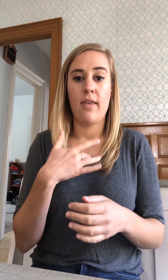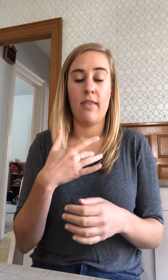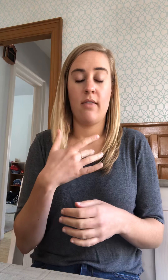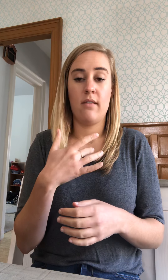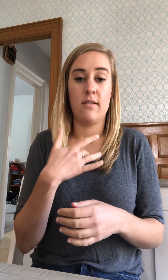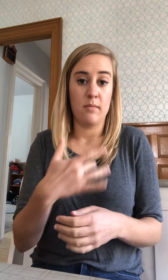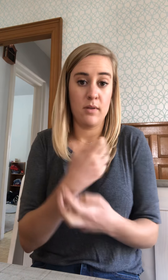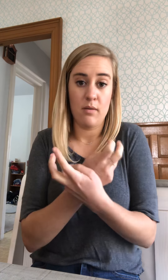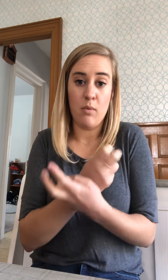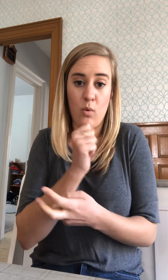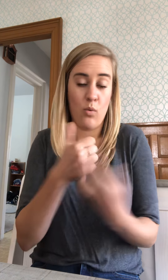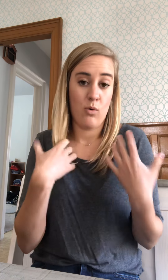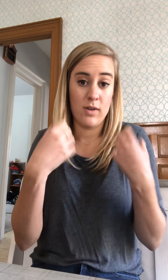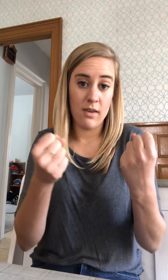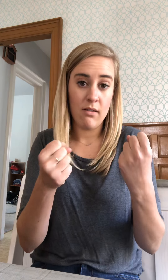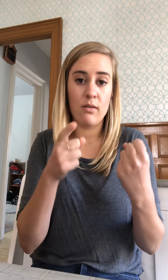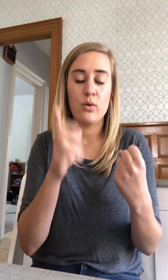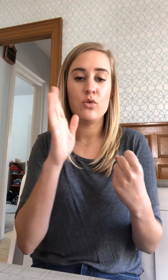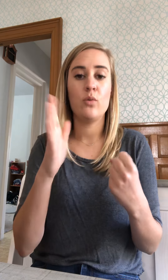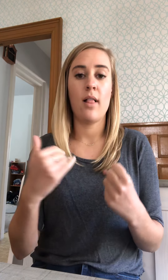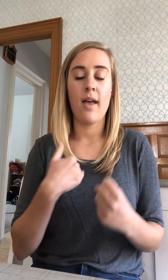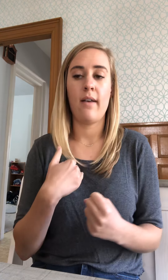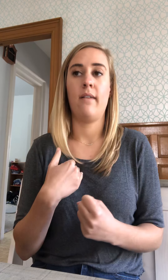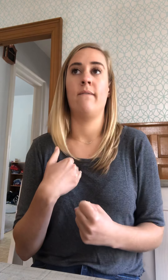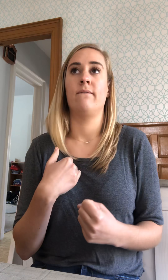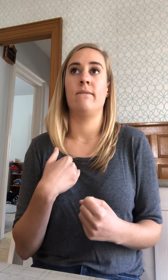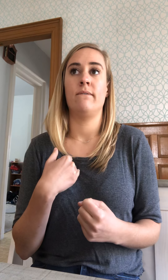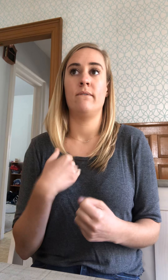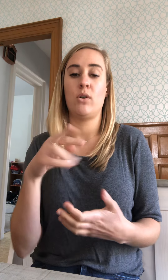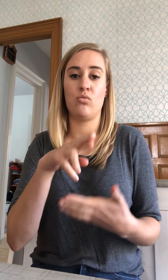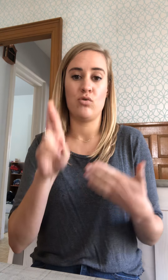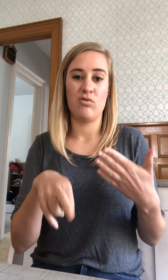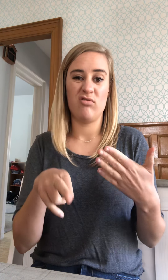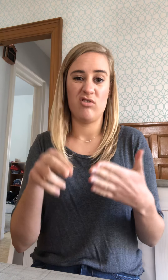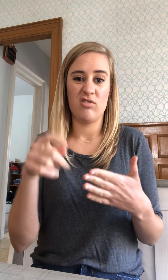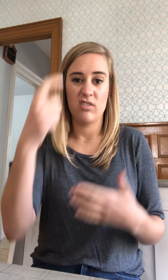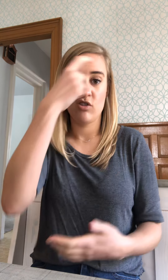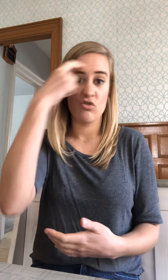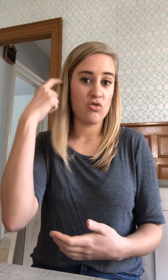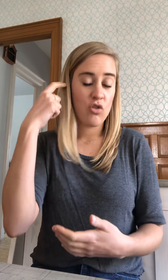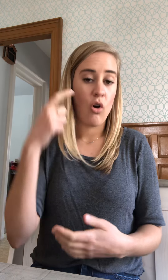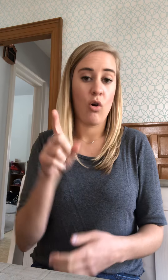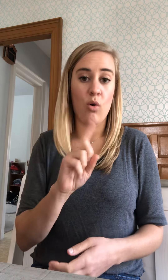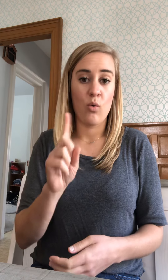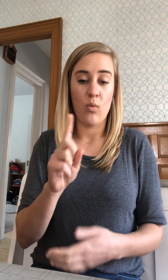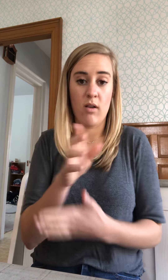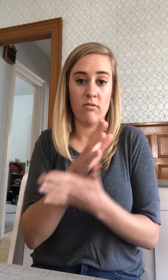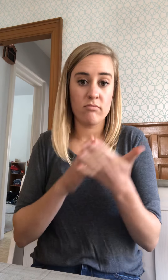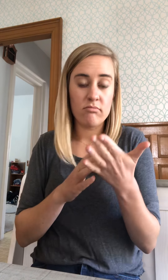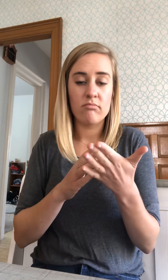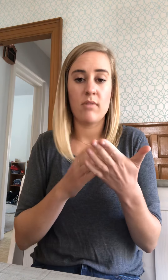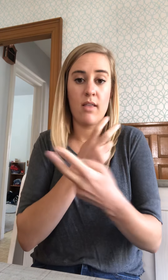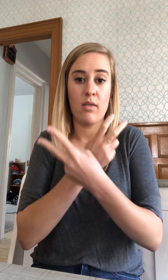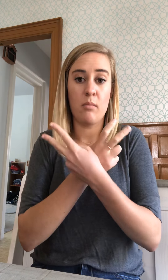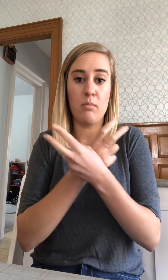heal, and you wind up with a just scar across the fracture site, and the bones continue to move, which,